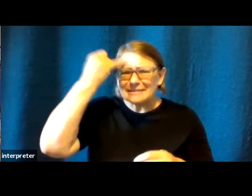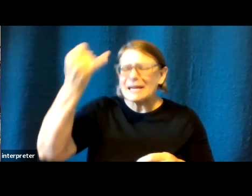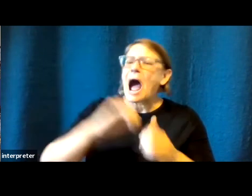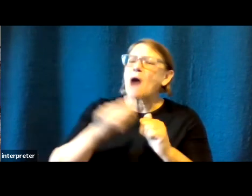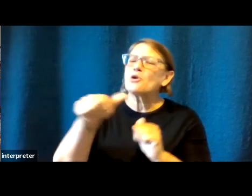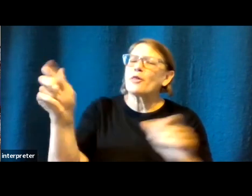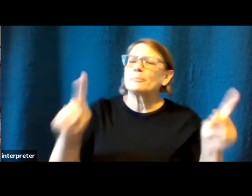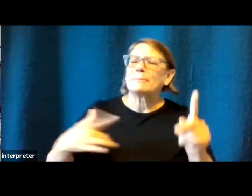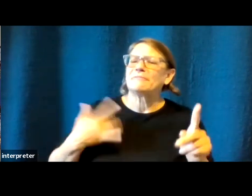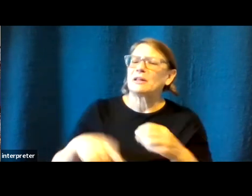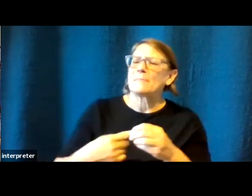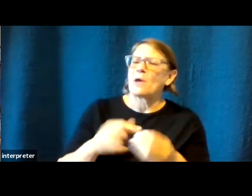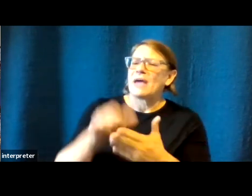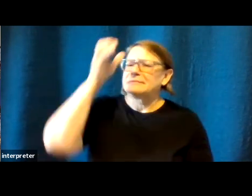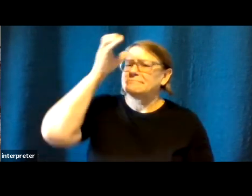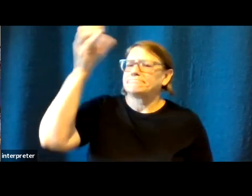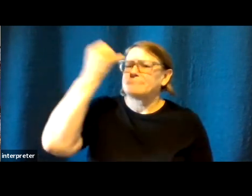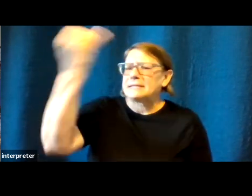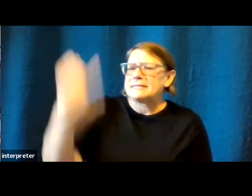that?